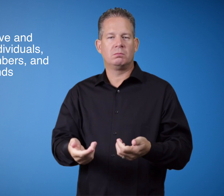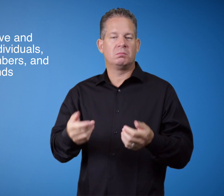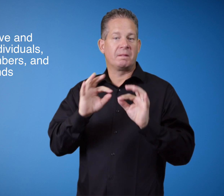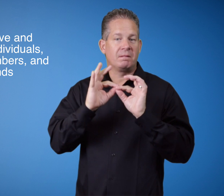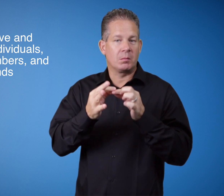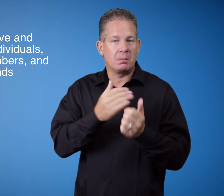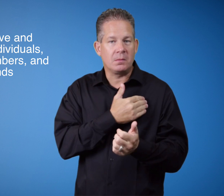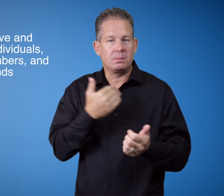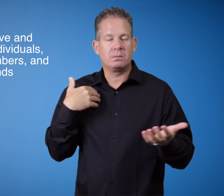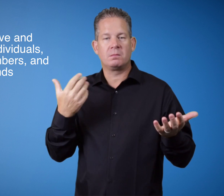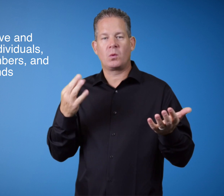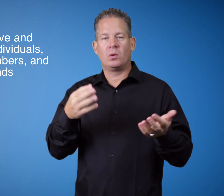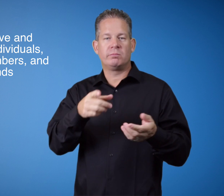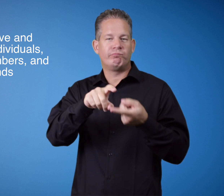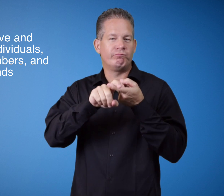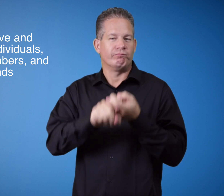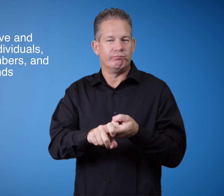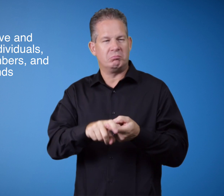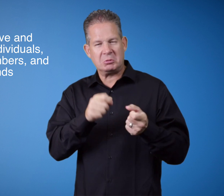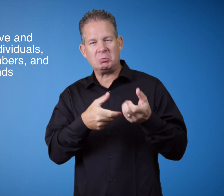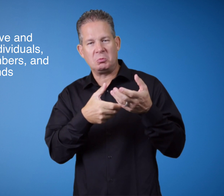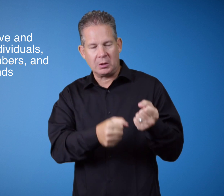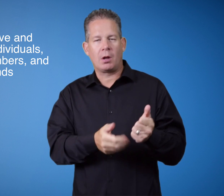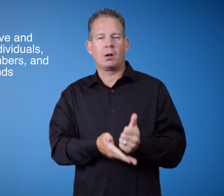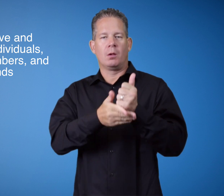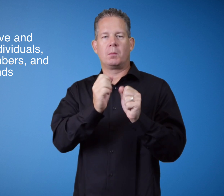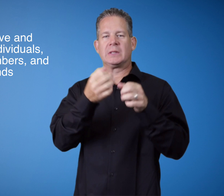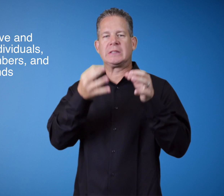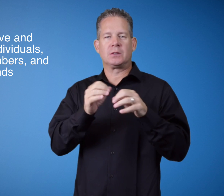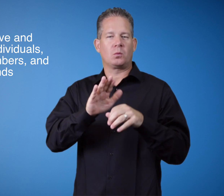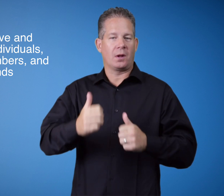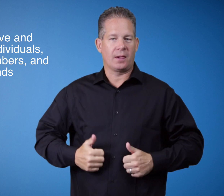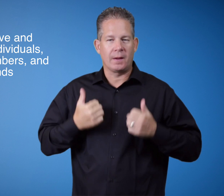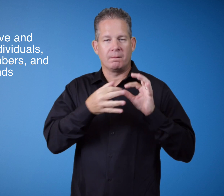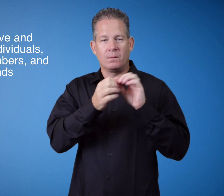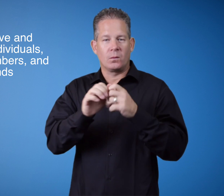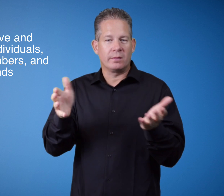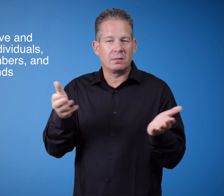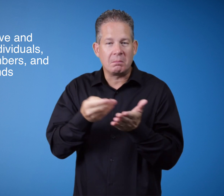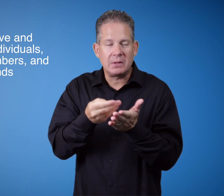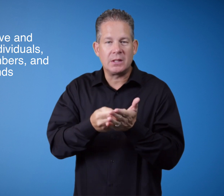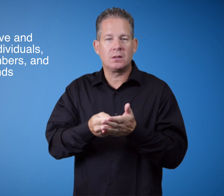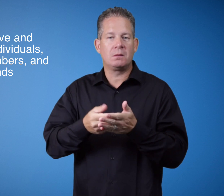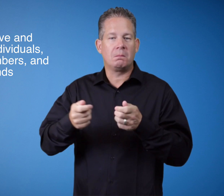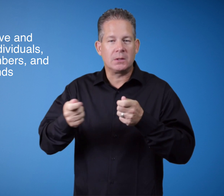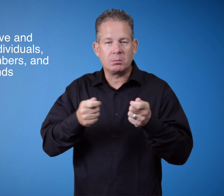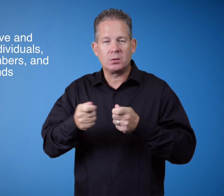feel that you can trust. This can be family members, close friends, people that can help you make decisions for your daily life